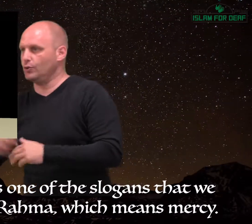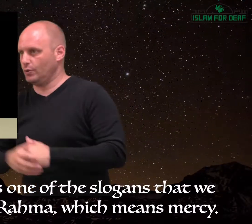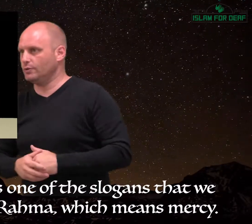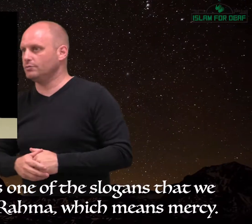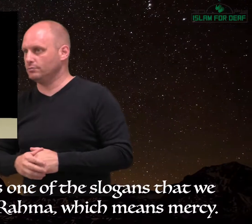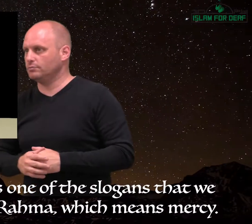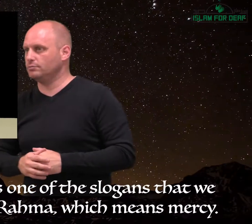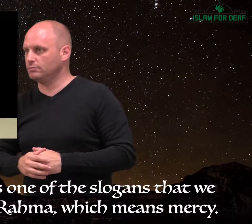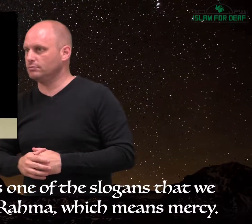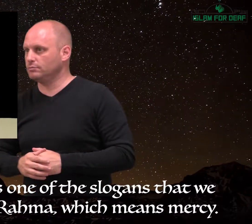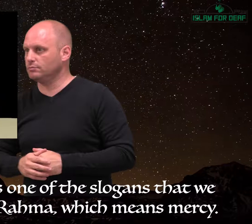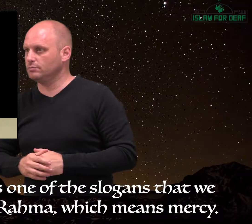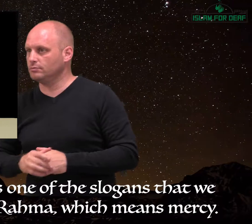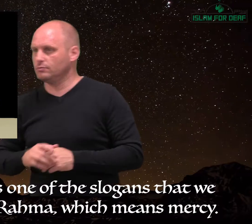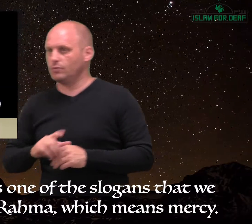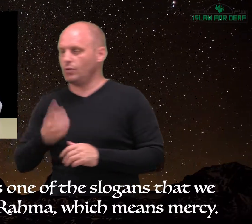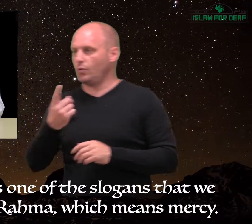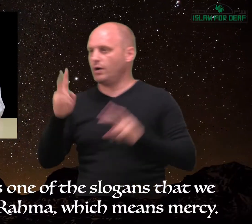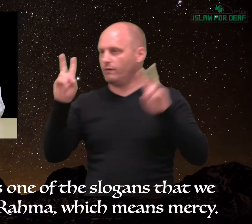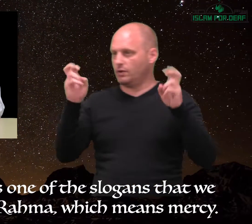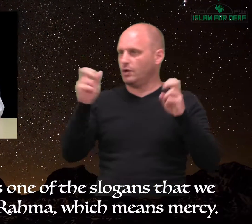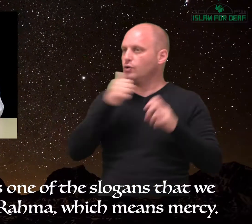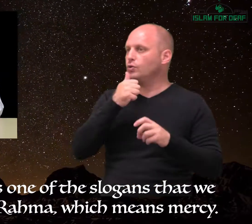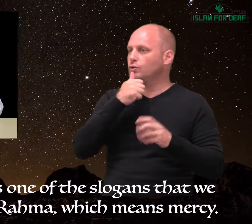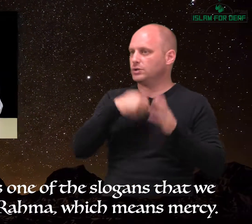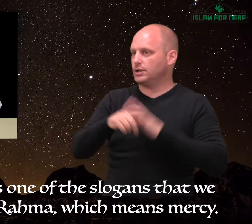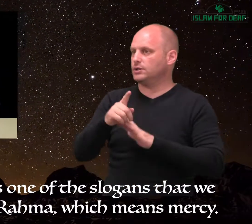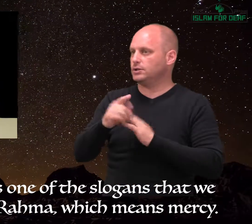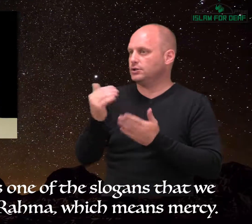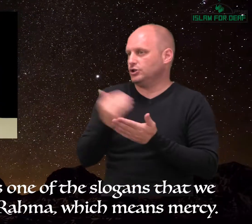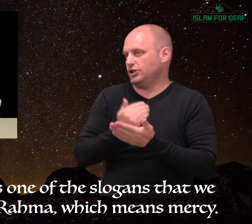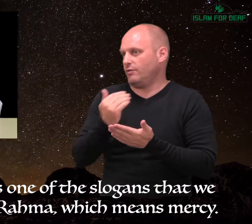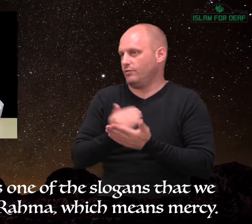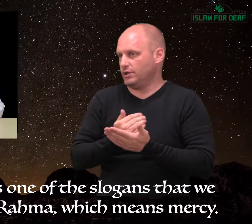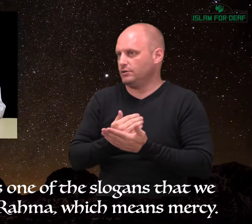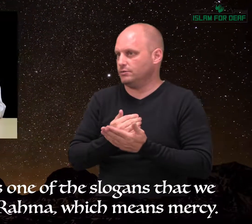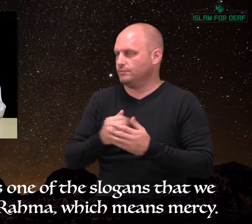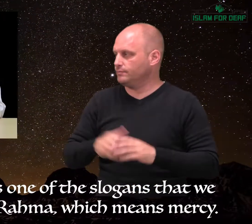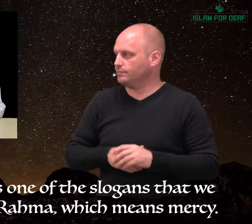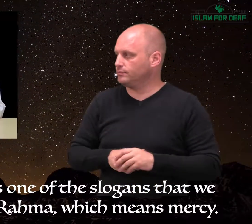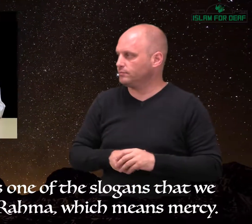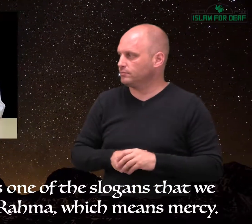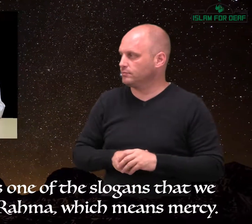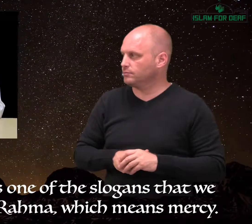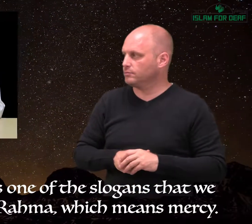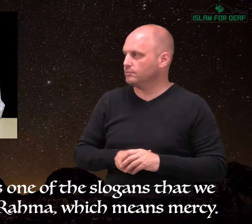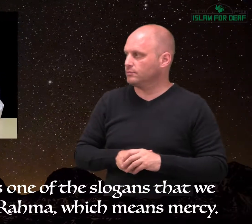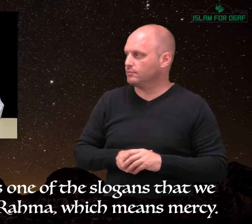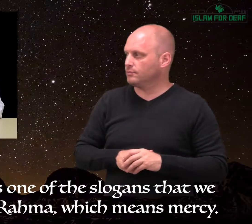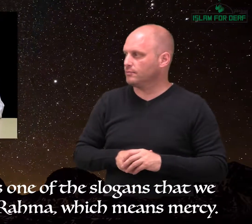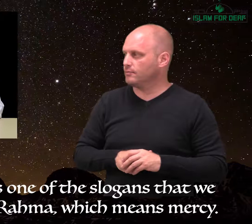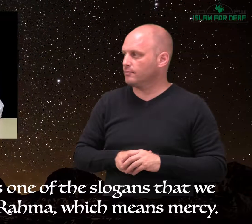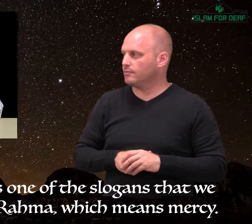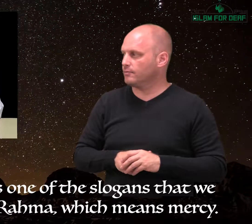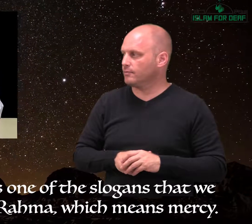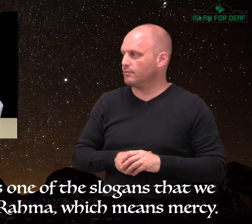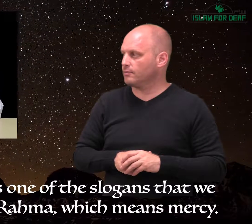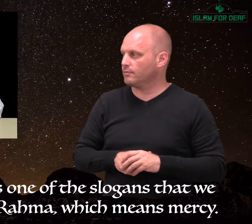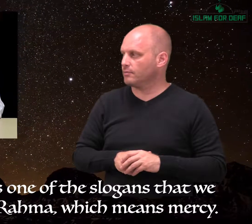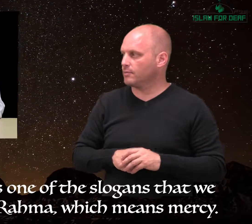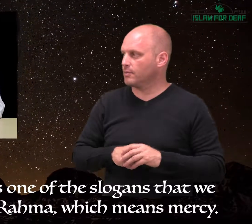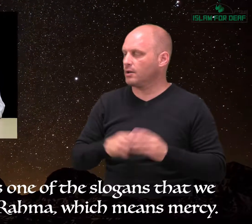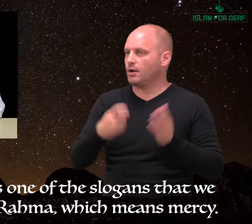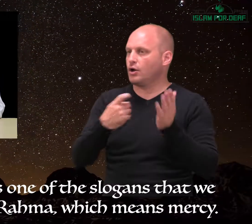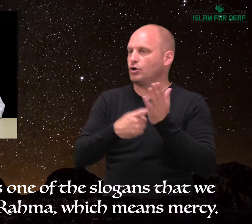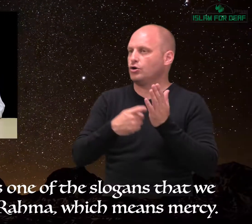slogans that we use in the charity. I'm the trustee of one of the charities that is known as Ar-Rahma.